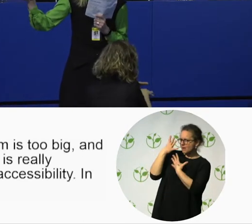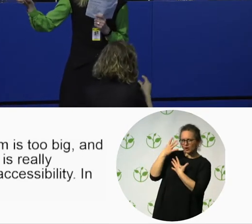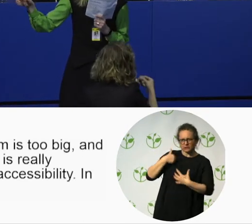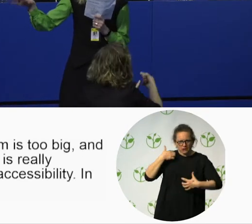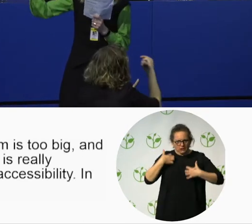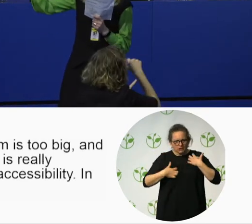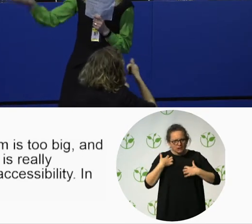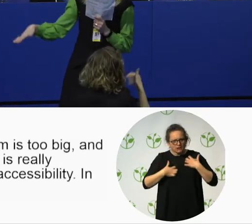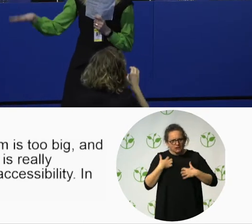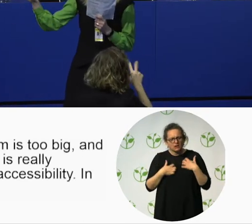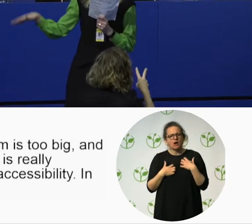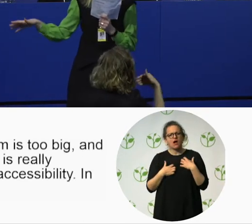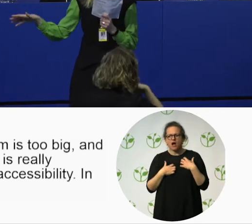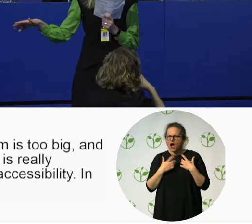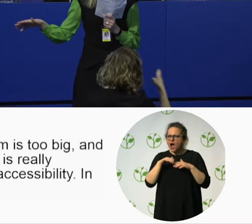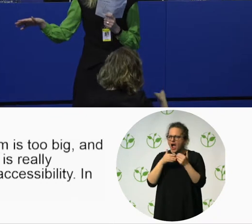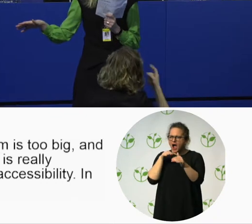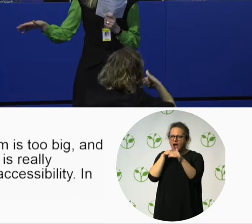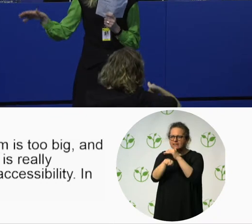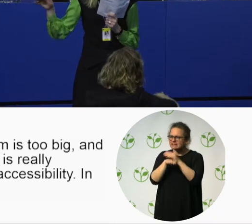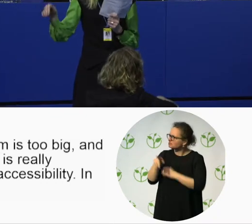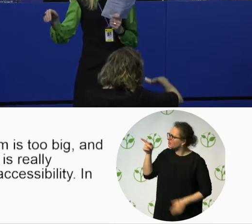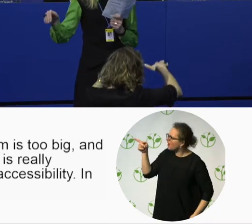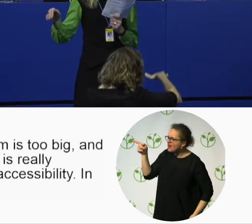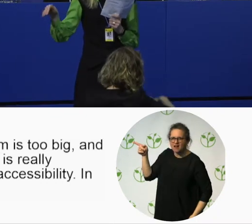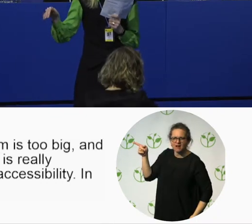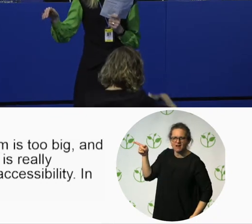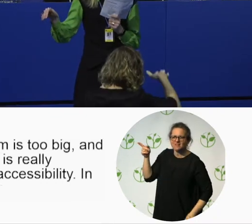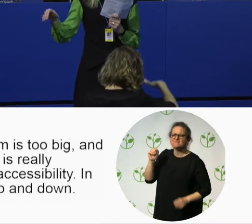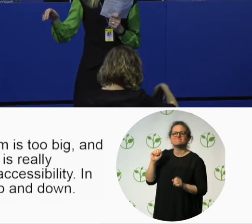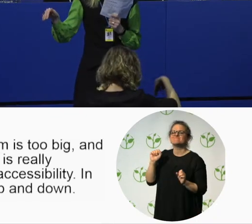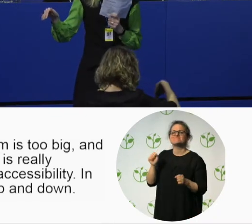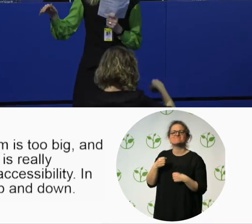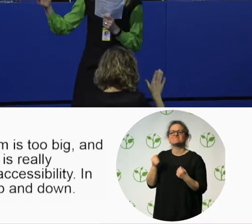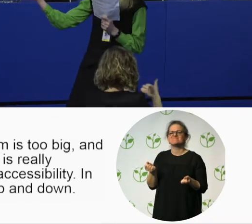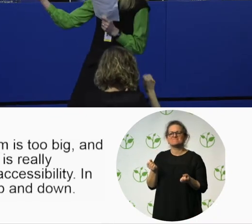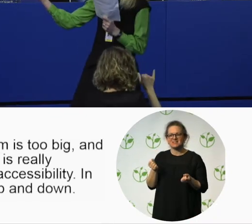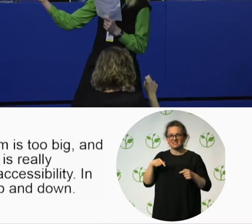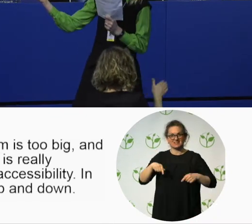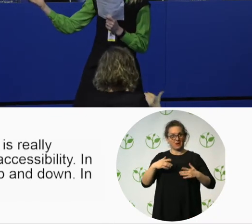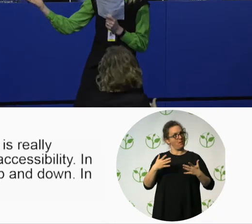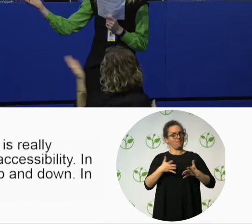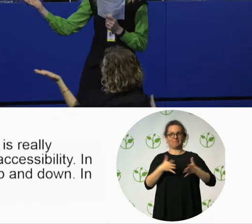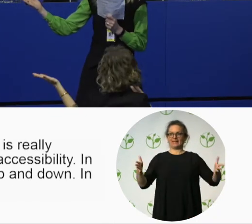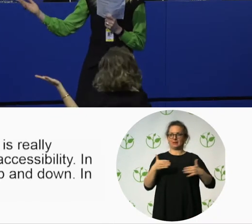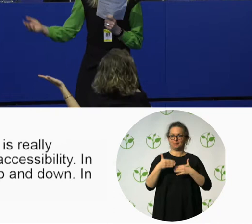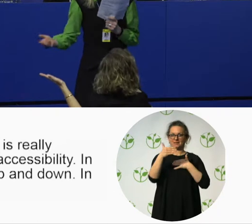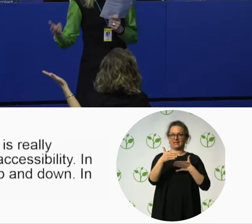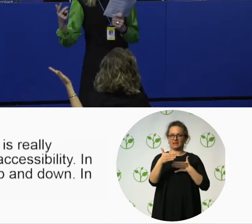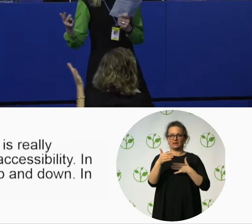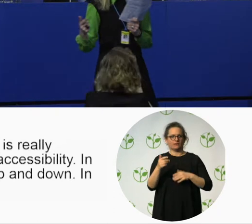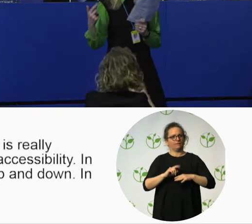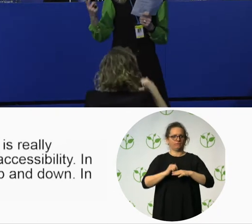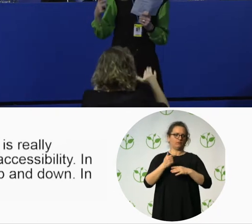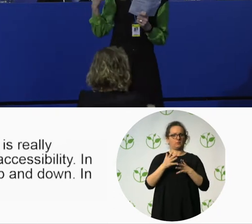room, M2, we have a podium that goes up and down. In this key room, main room, this podium doesn't.